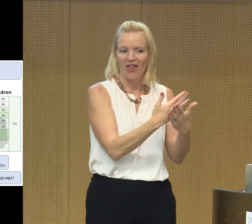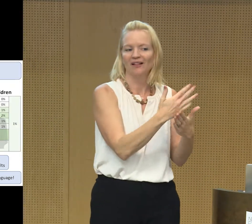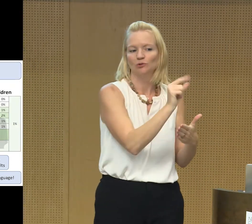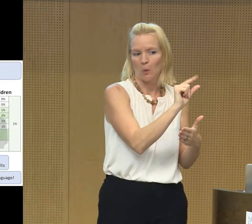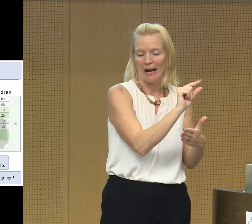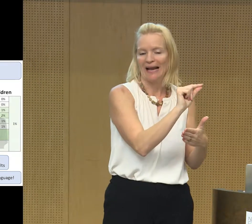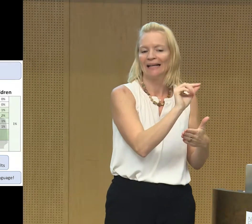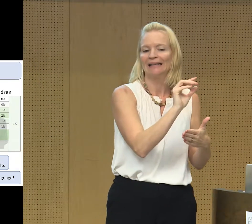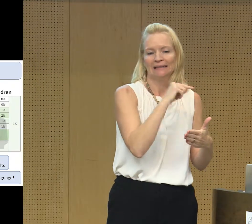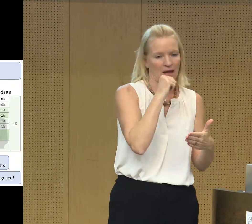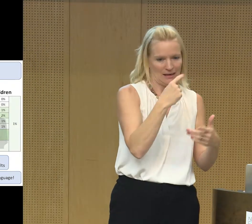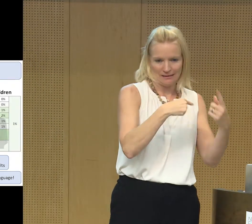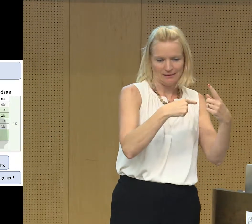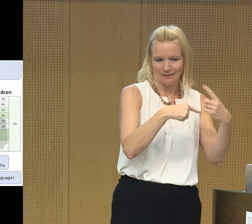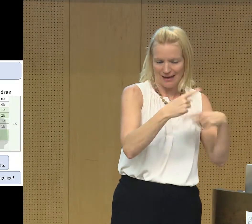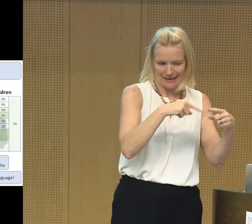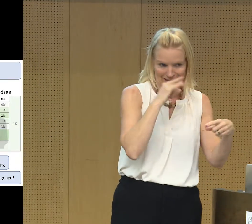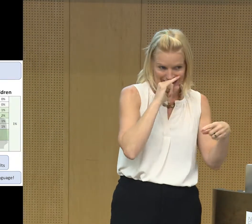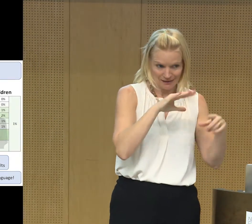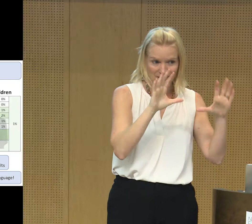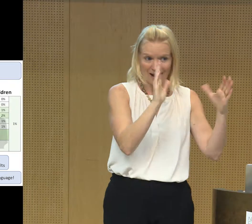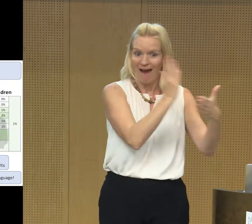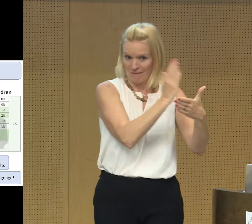there were 20 non-signing hearing children.